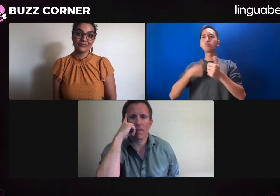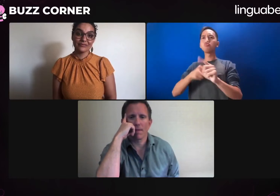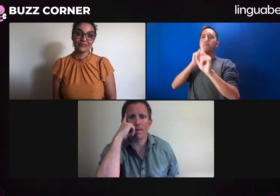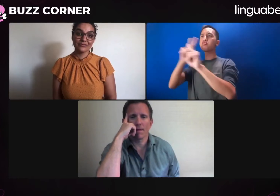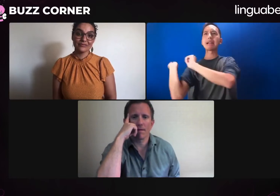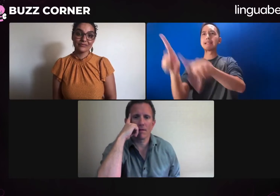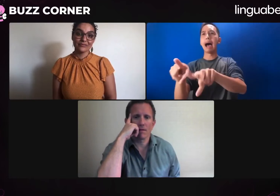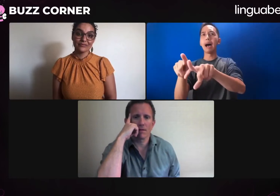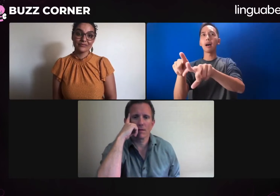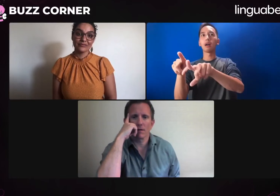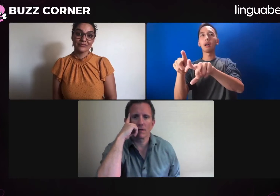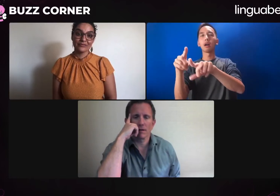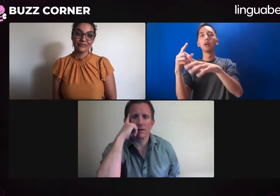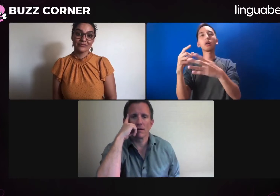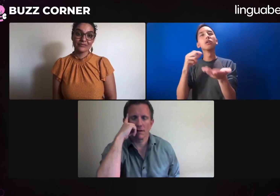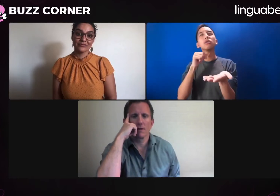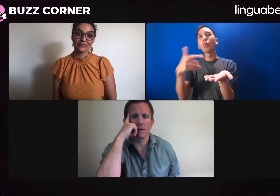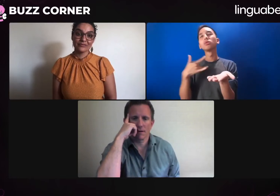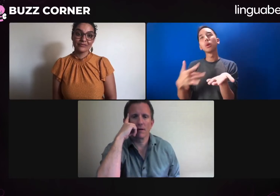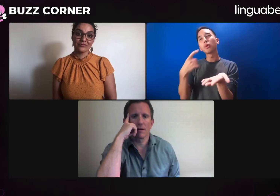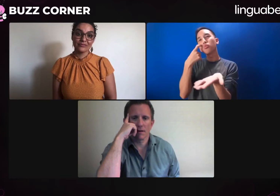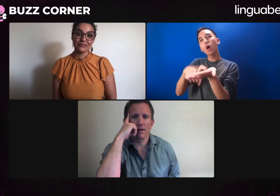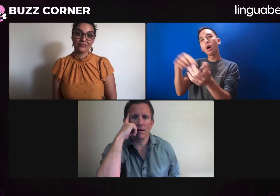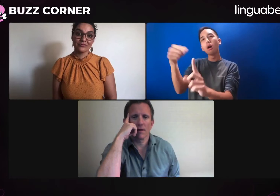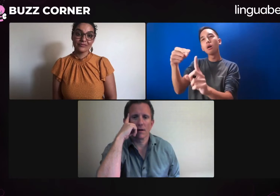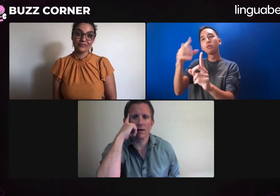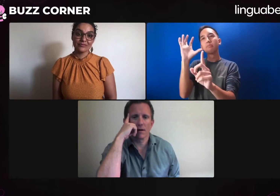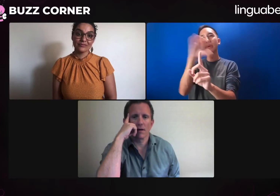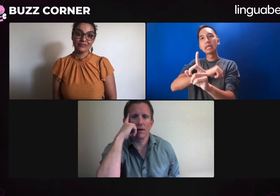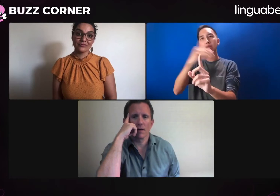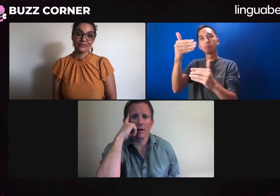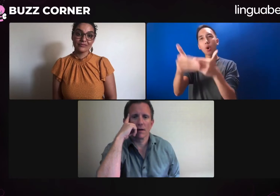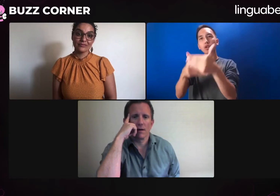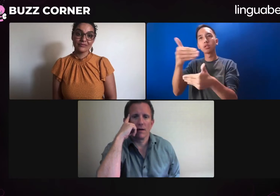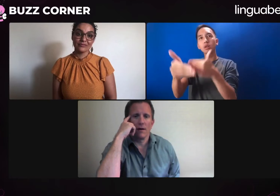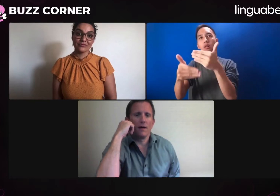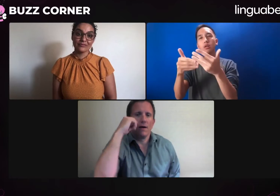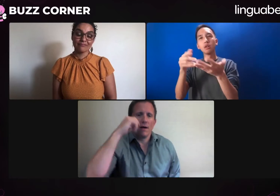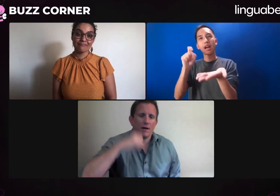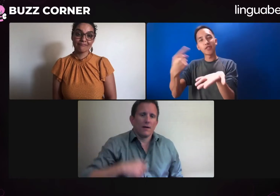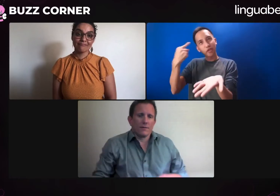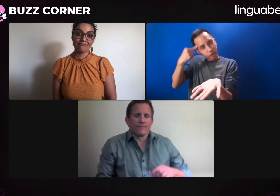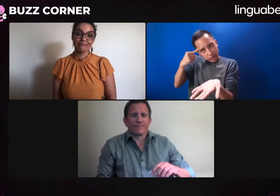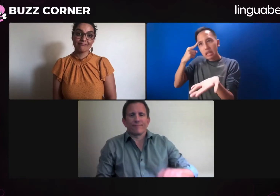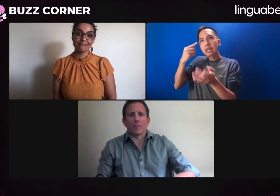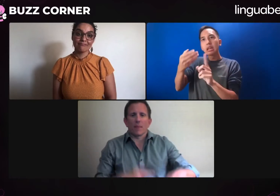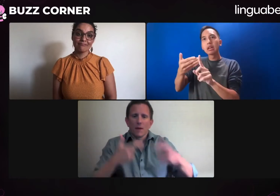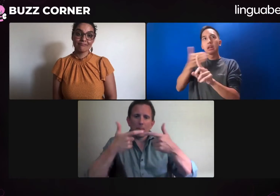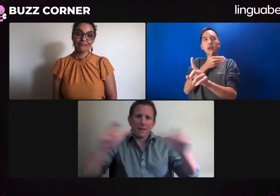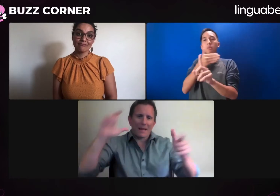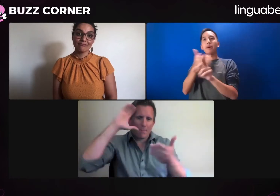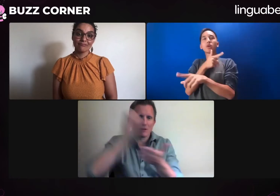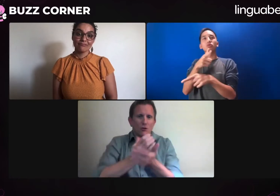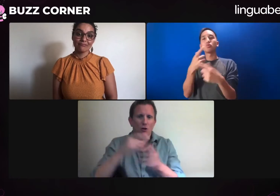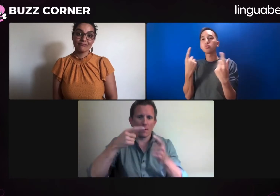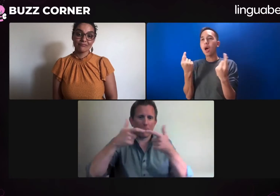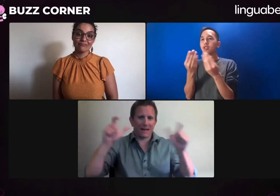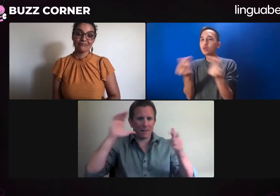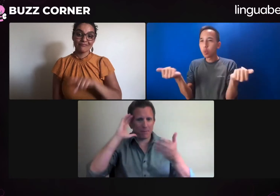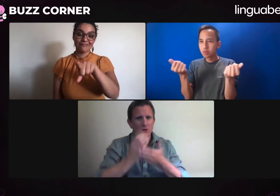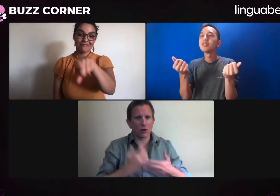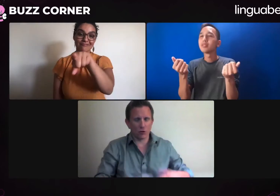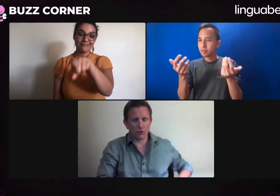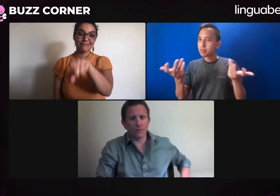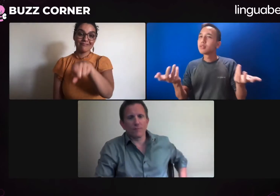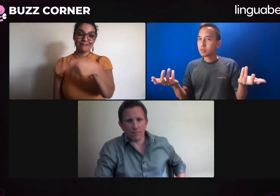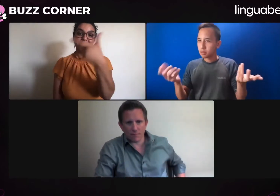well, look at what happened to me. Look, I'm the victim. And then what about the reaction? They're overlooking that part of the process. You